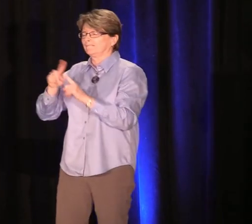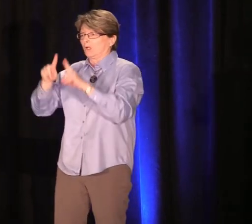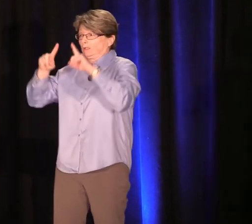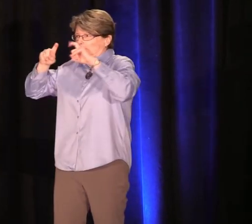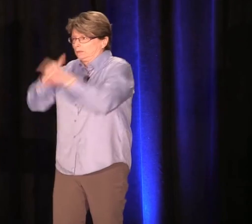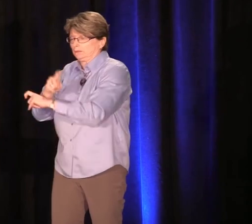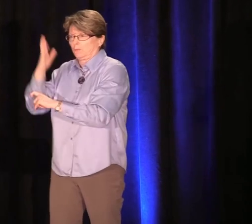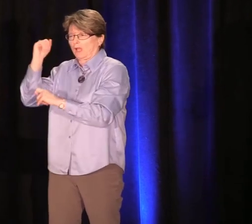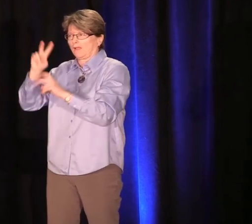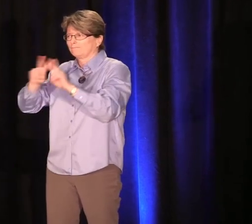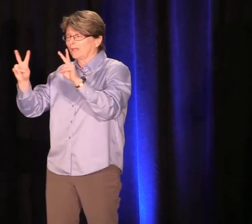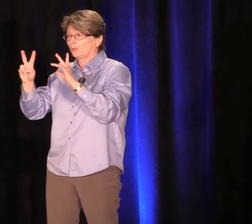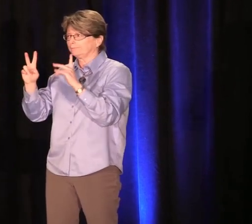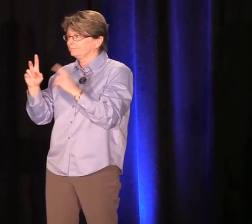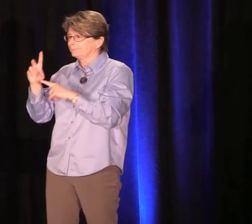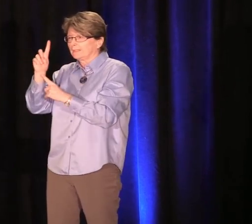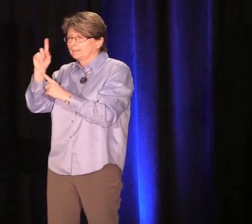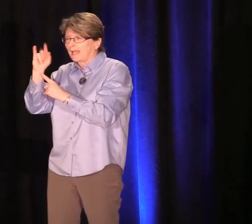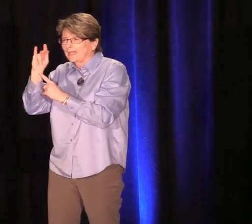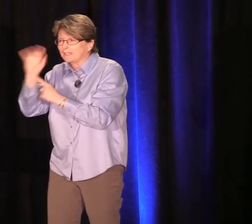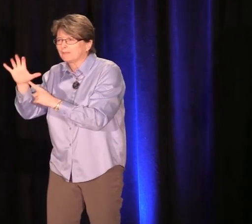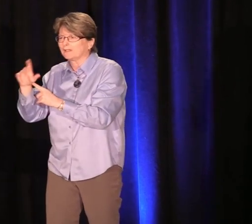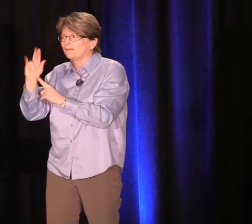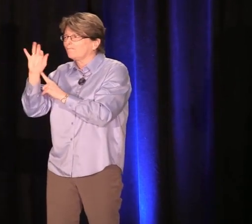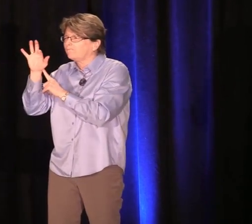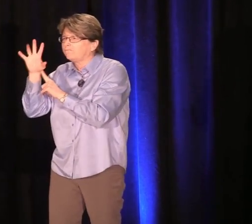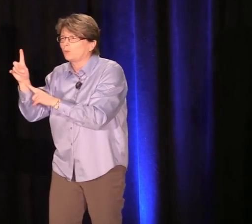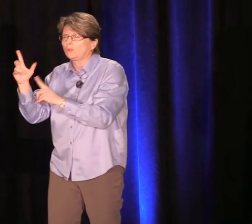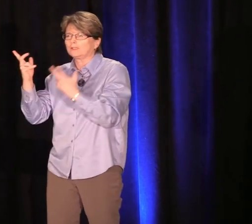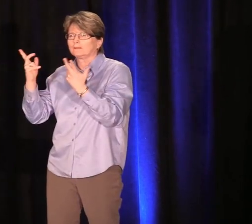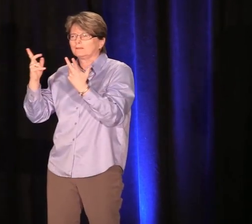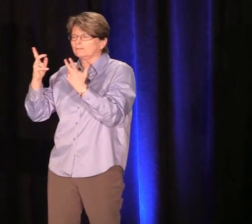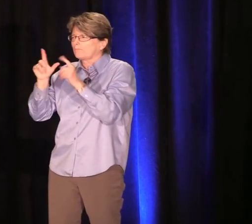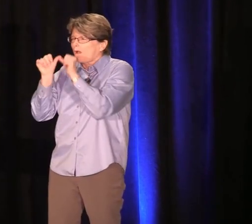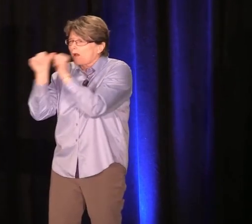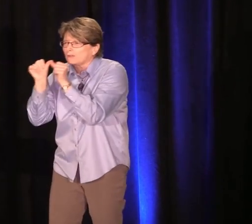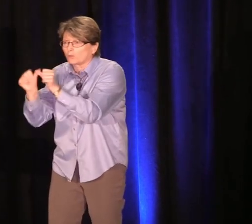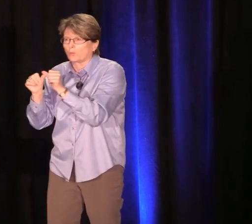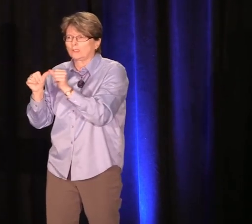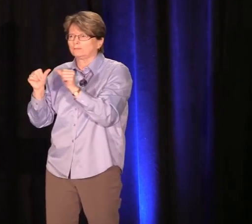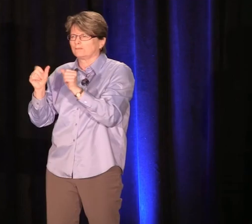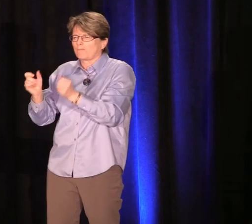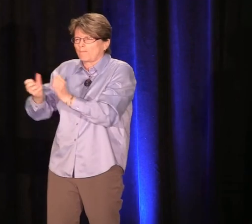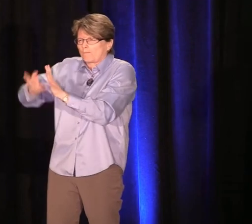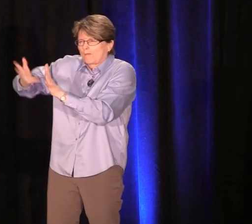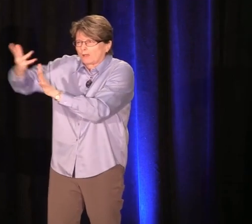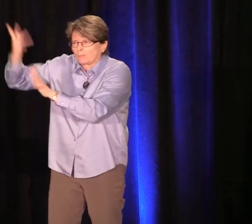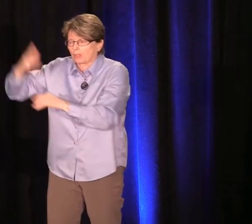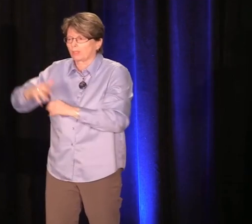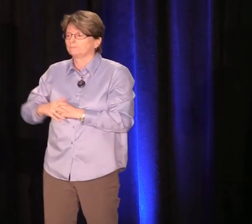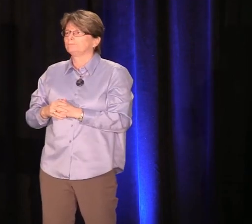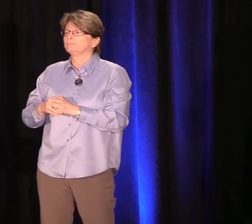It's not the same environment, but